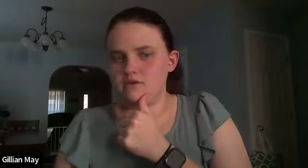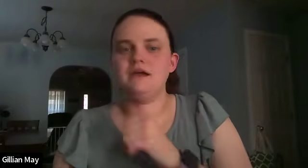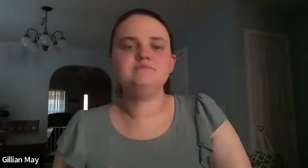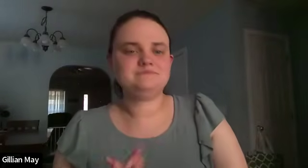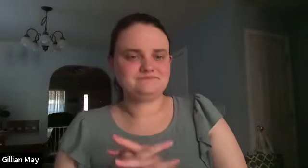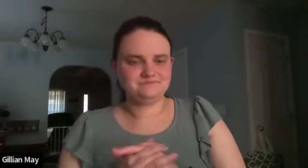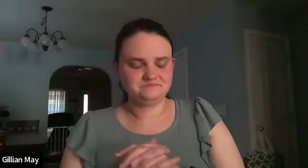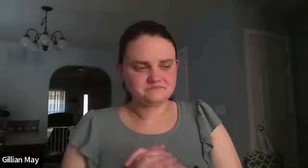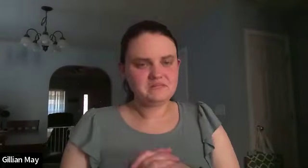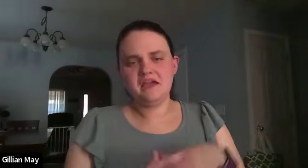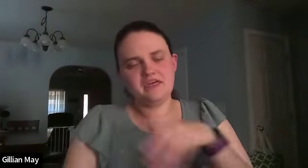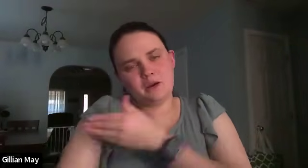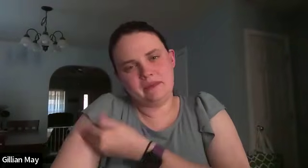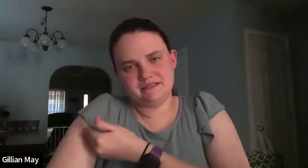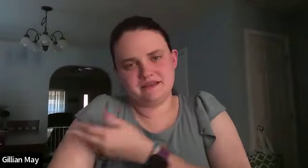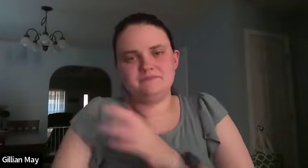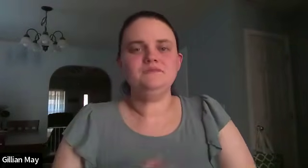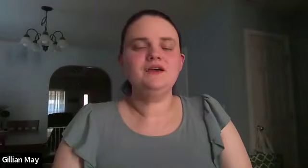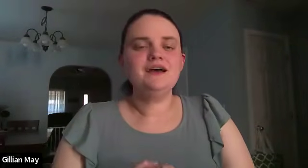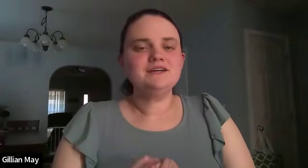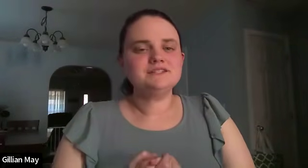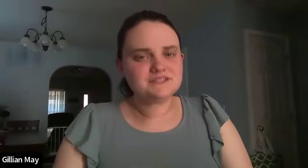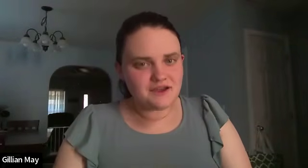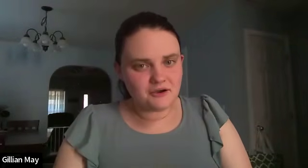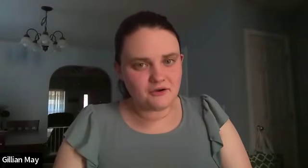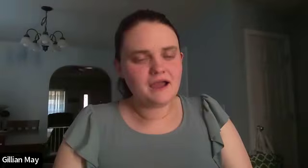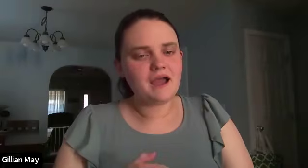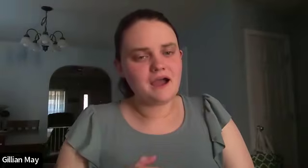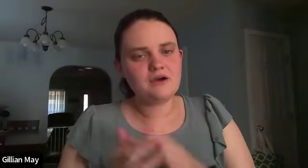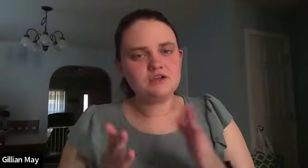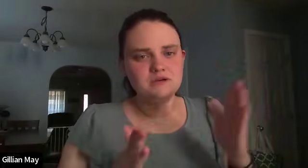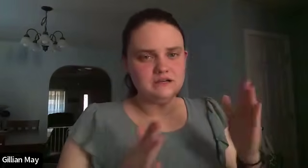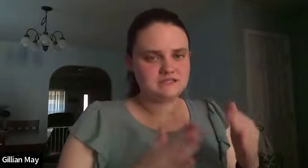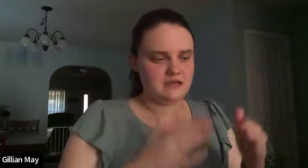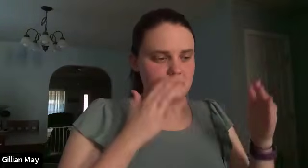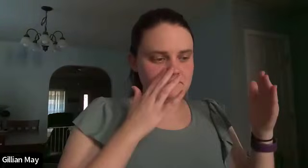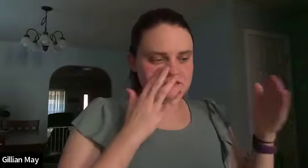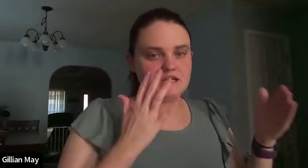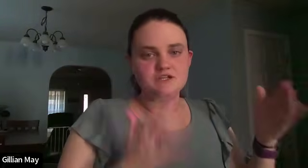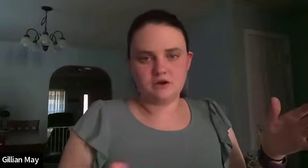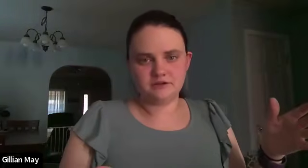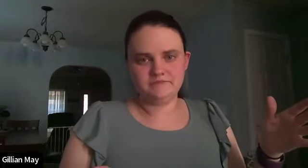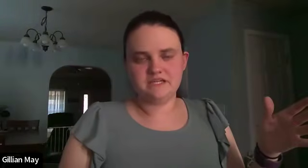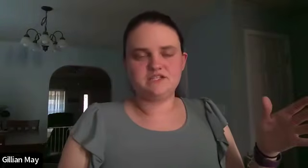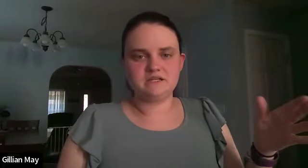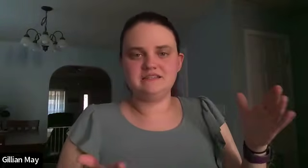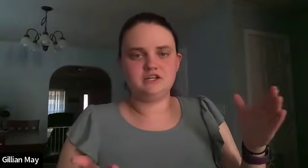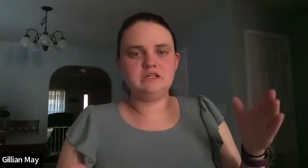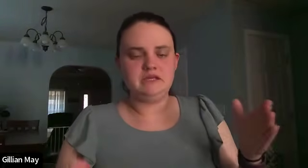All right? And then our baby sign. So how you would say son and daughter is going to literally